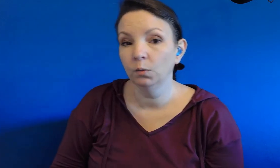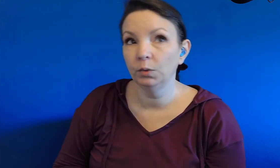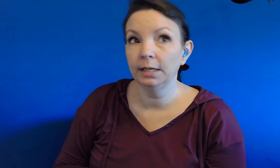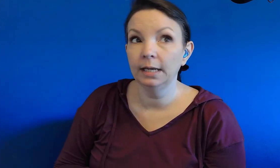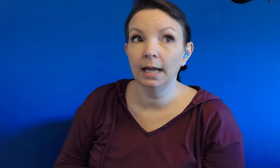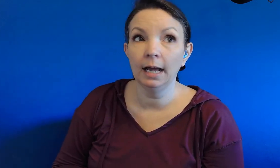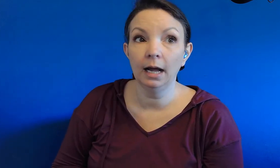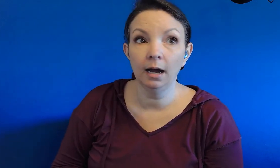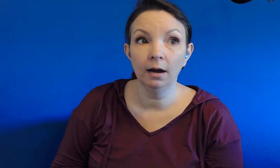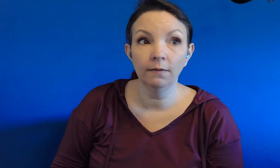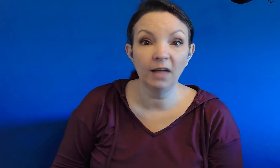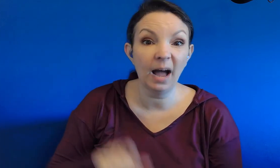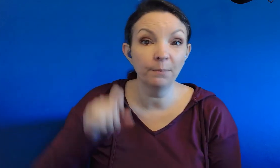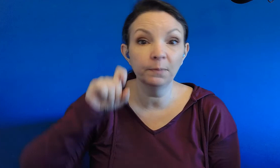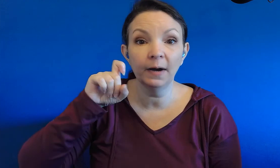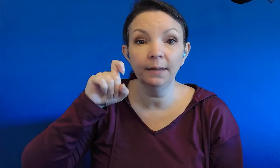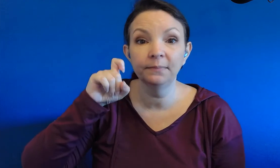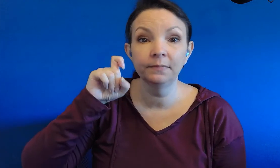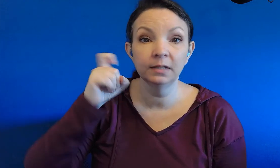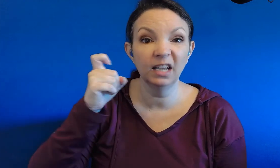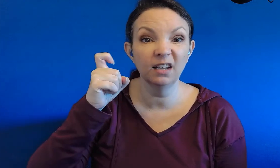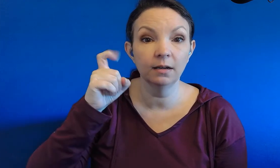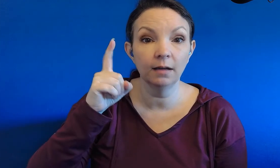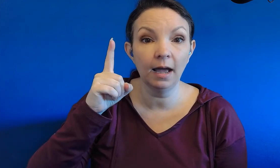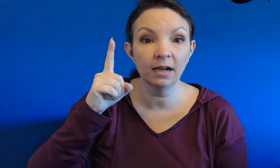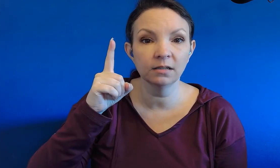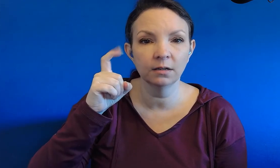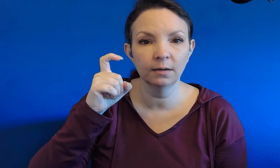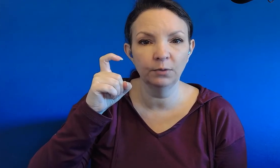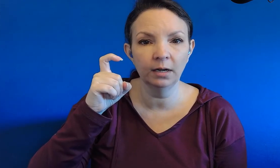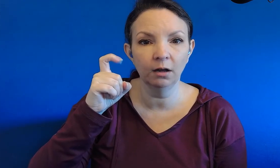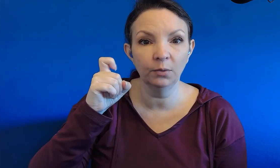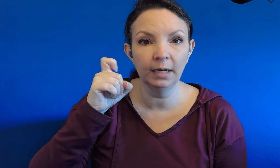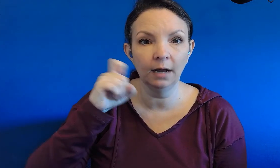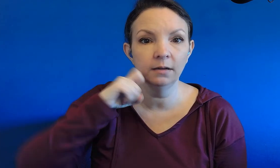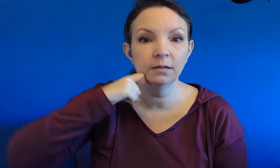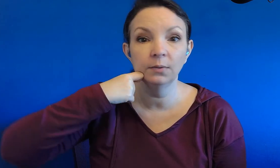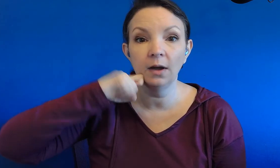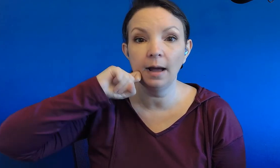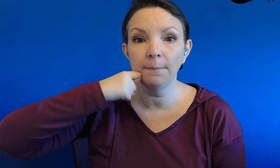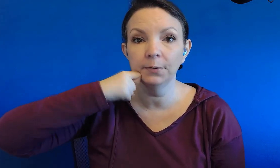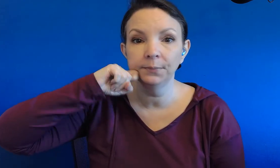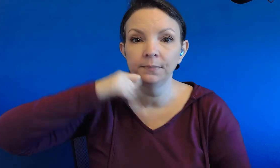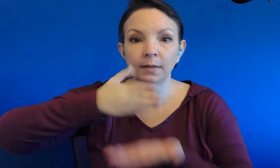We have apple pie. Take your X. I'm going to bring it all the way down. We got apple pie.